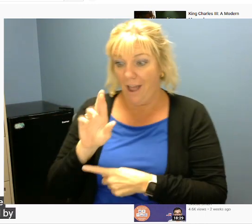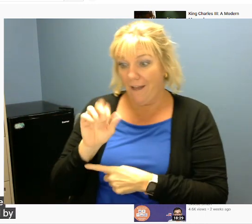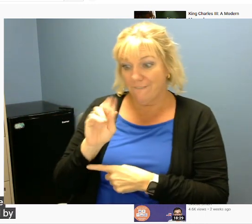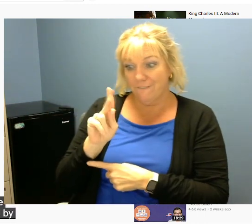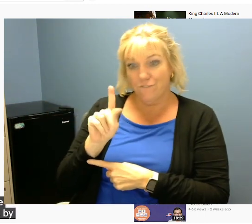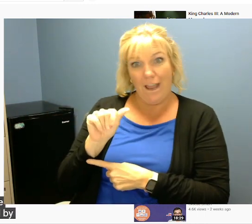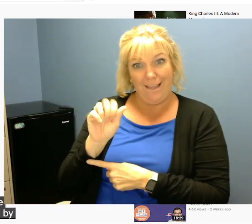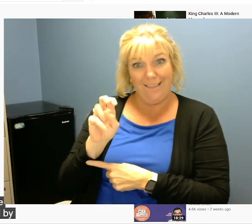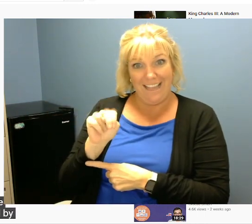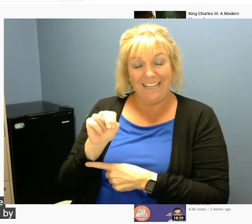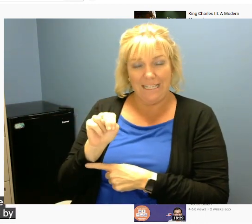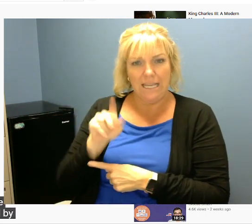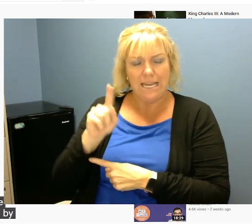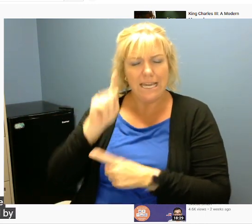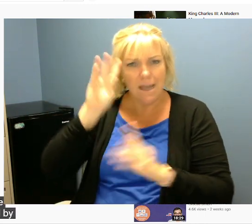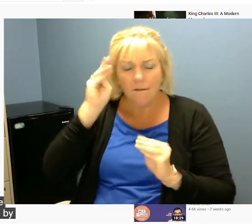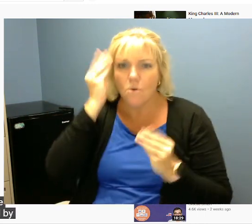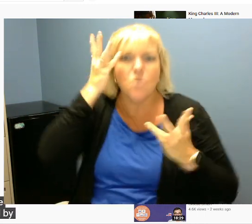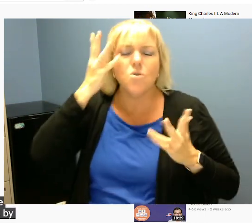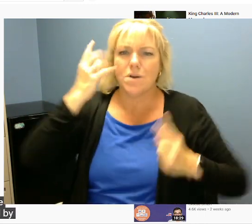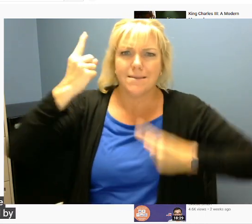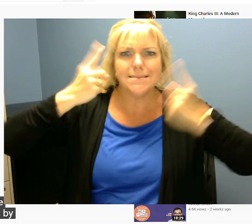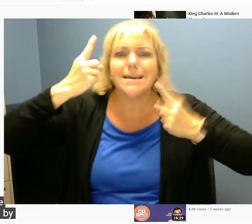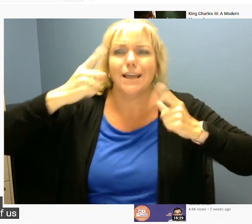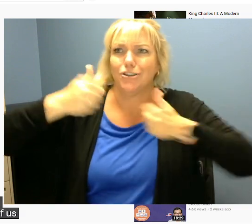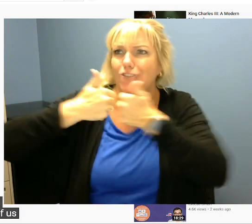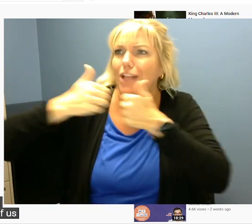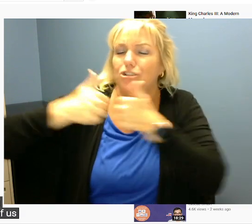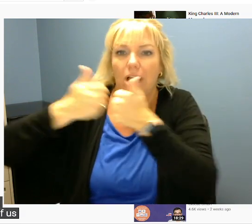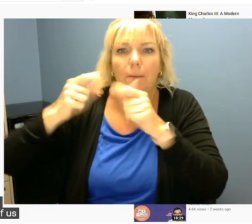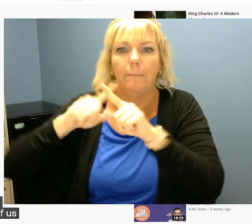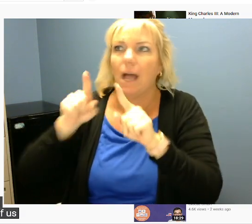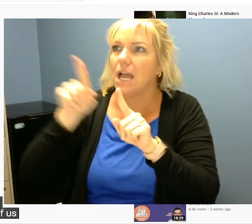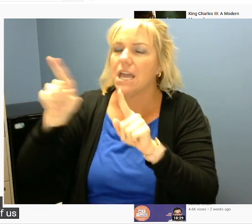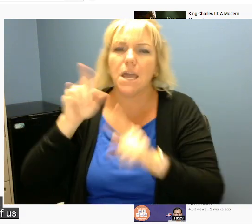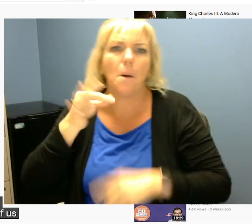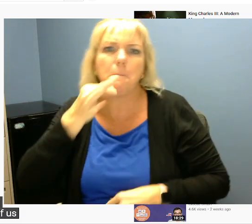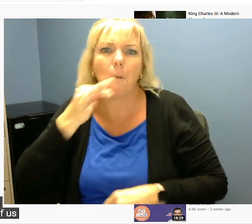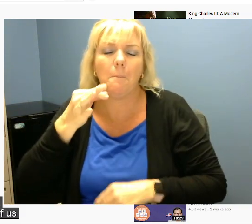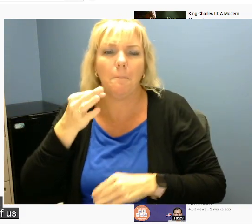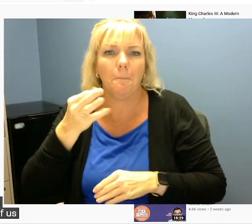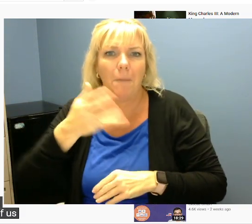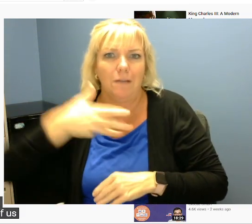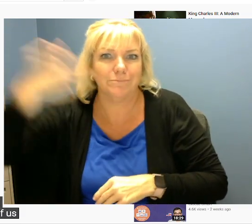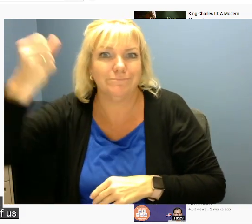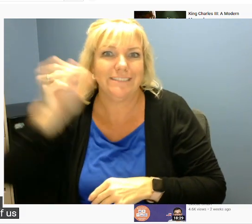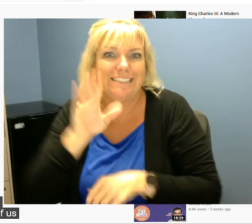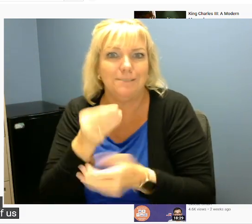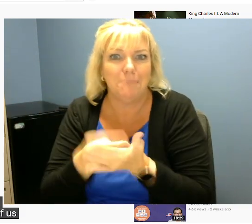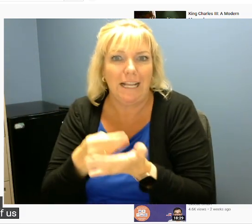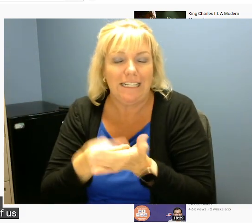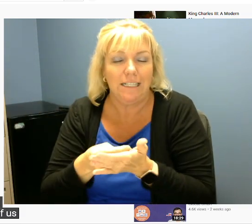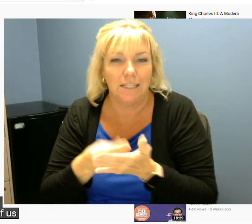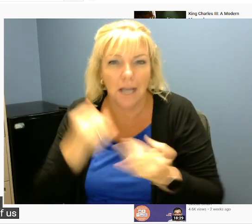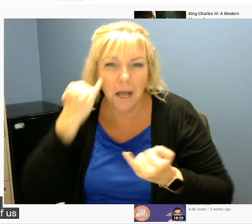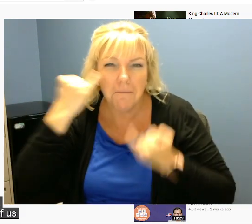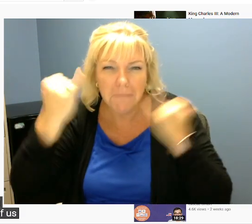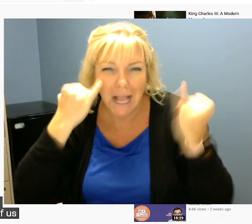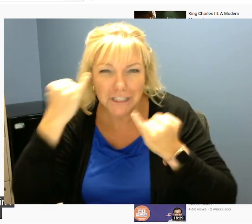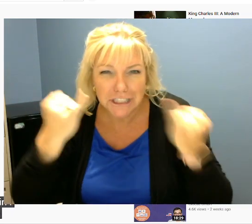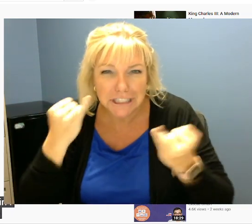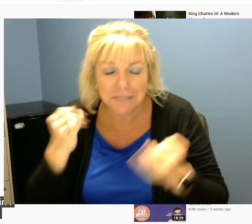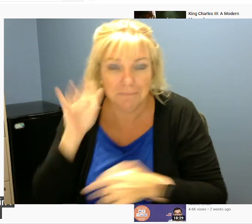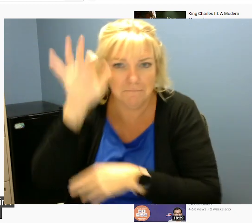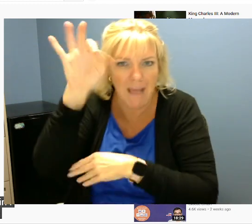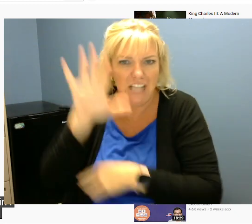the enlightened thinker, is easily swayed by these ministers that are traveling around. Imagine how much the rest